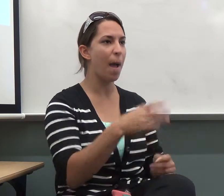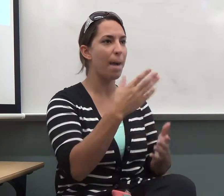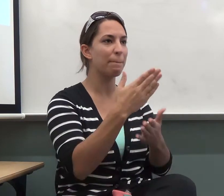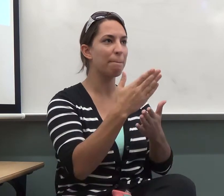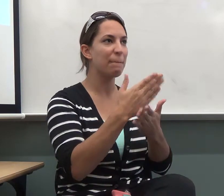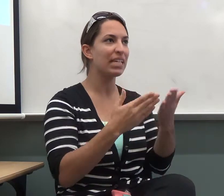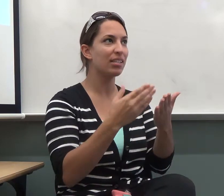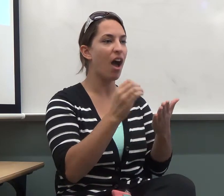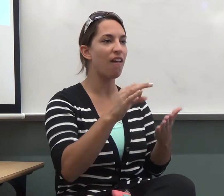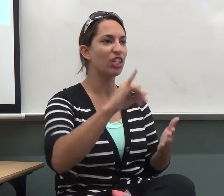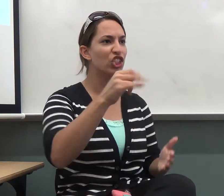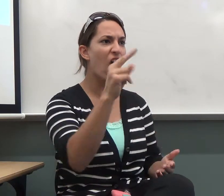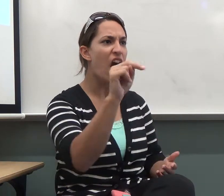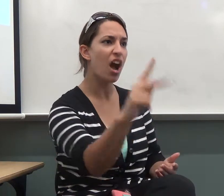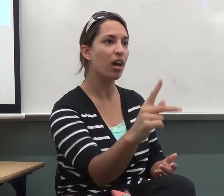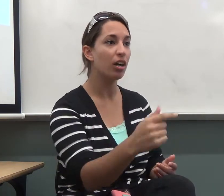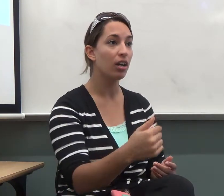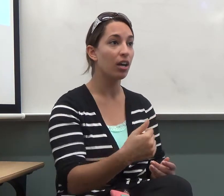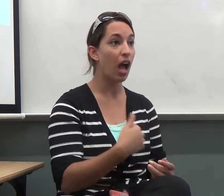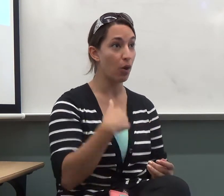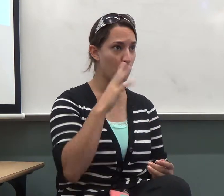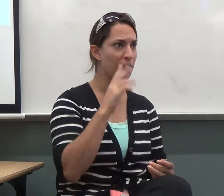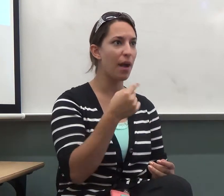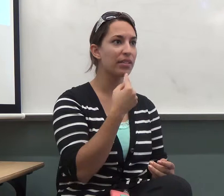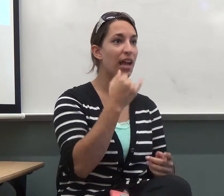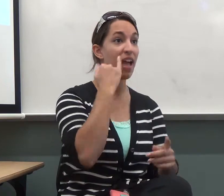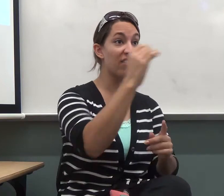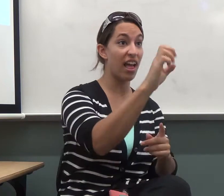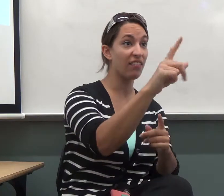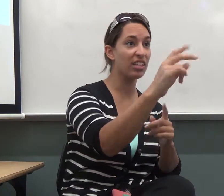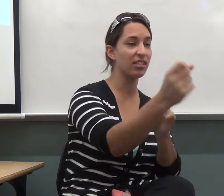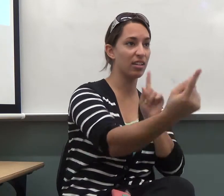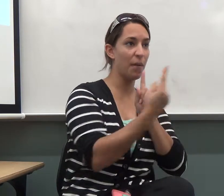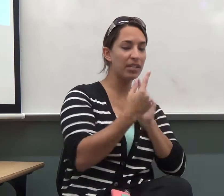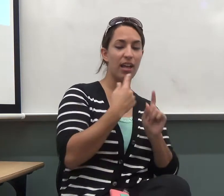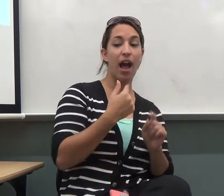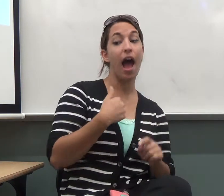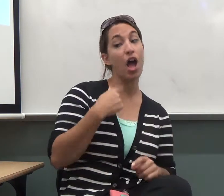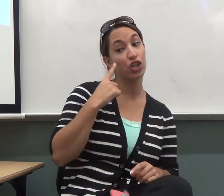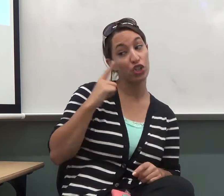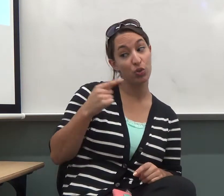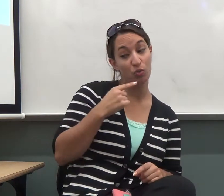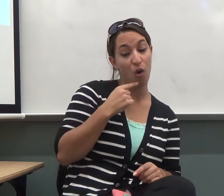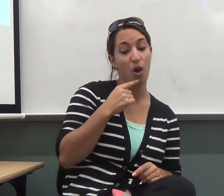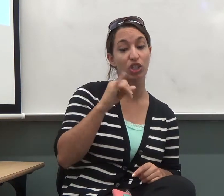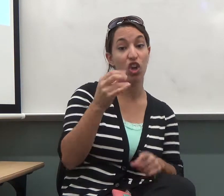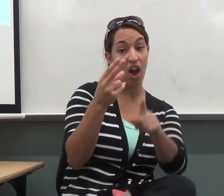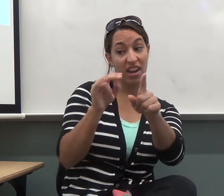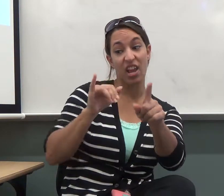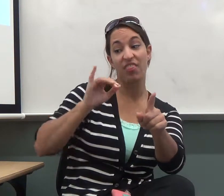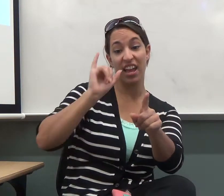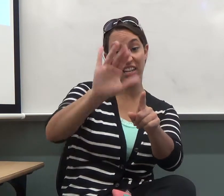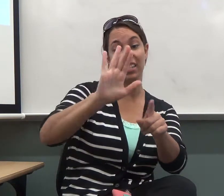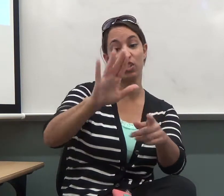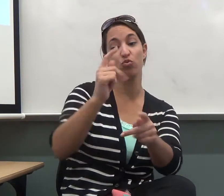I'm going to be upset if Elvis comes to me and says, I heard you told Johnny that his truck's a piece of junk. I'm going to say, what? I never said